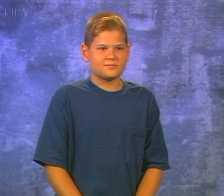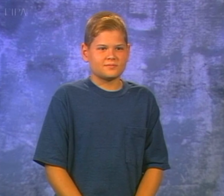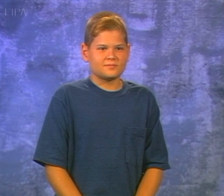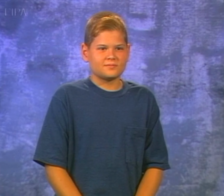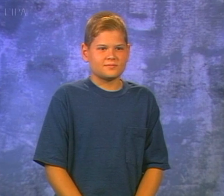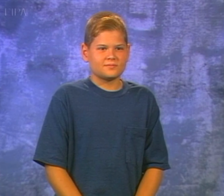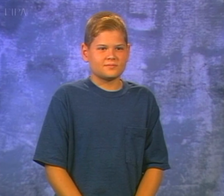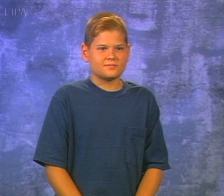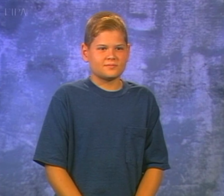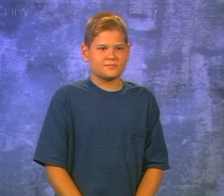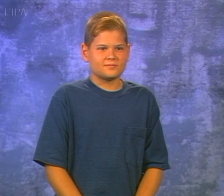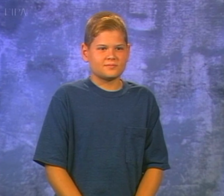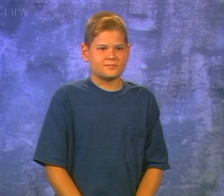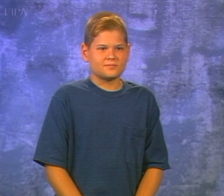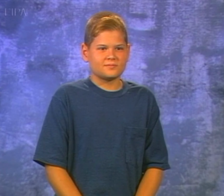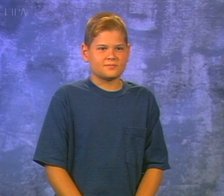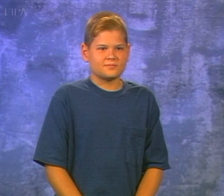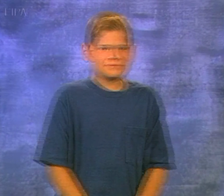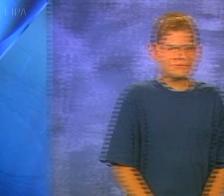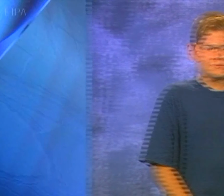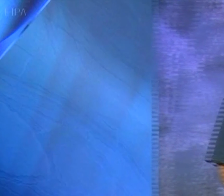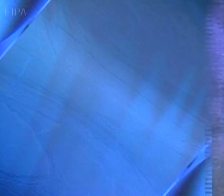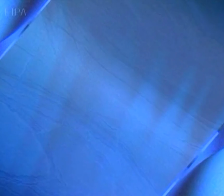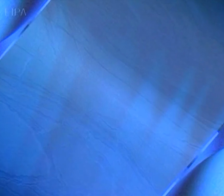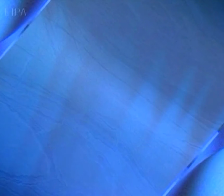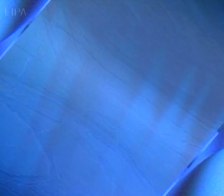I've gone to a lot of other amusement parks. They're really fun.